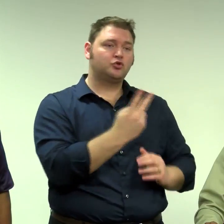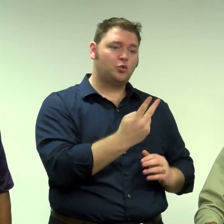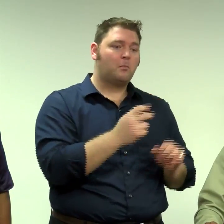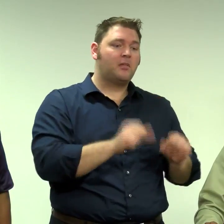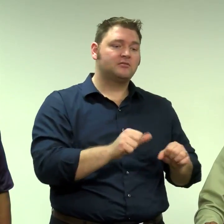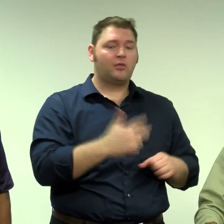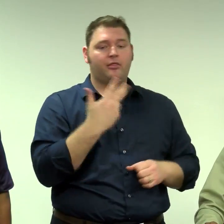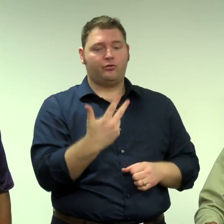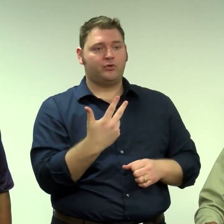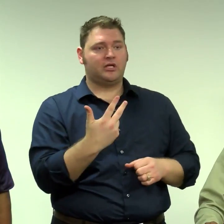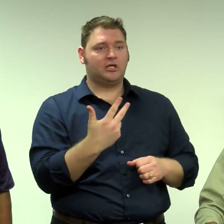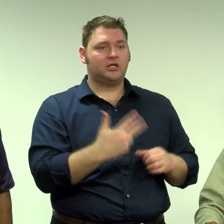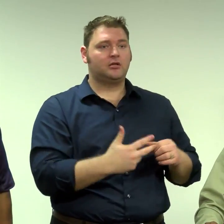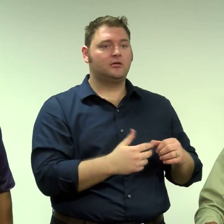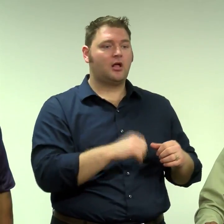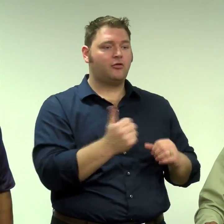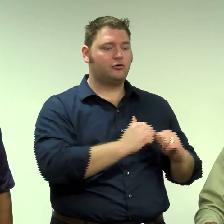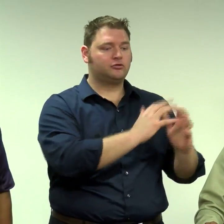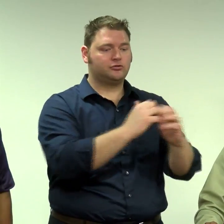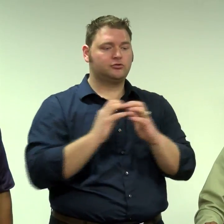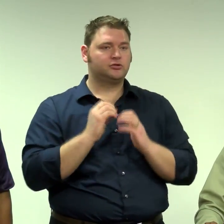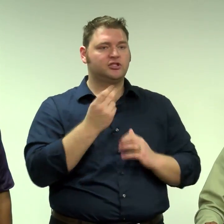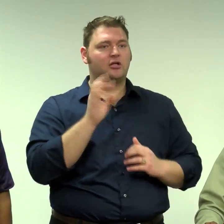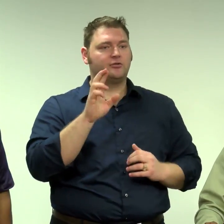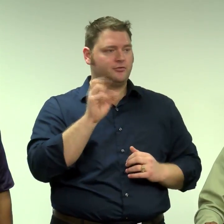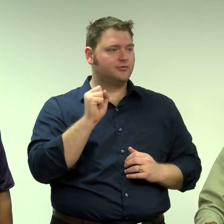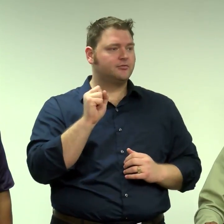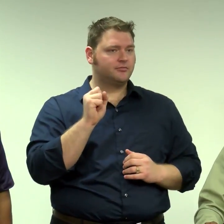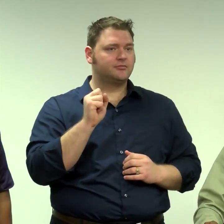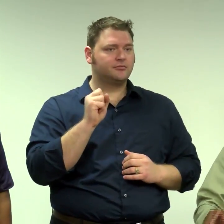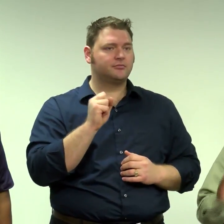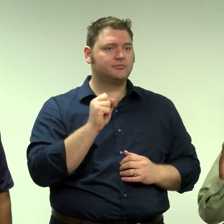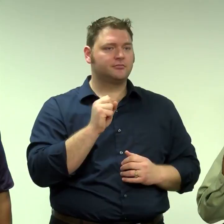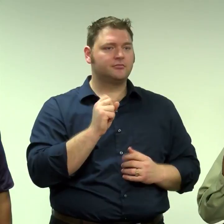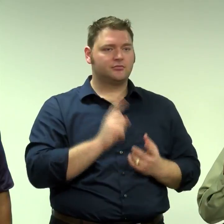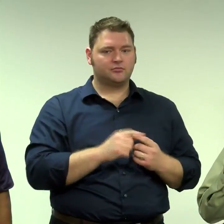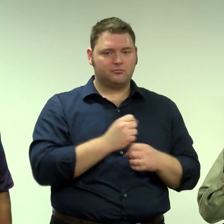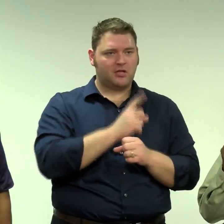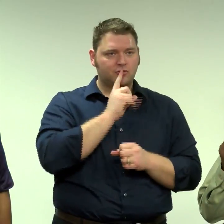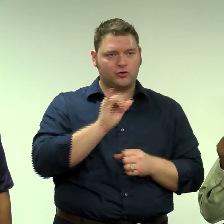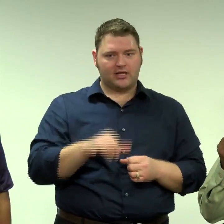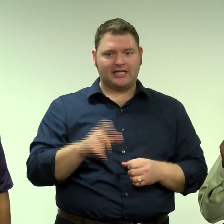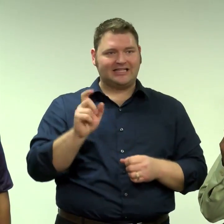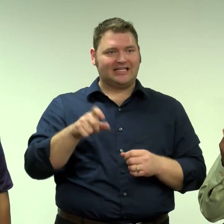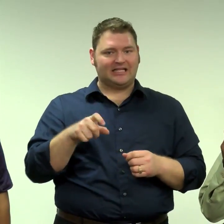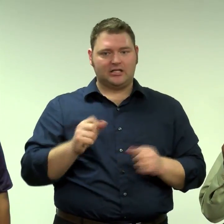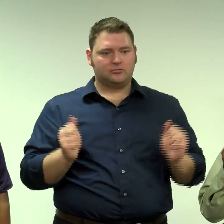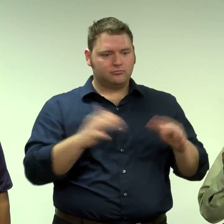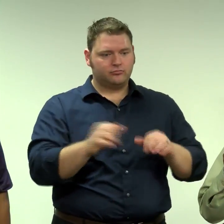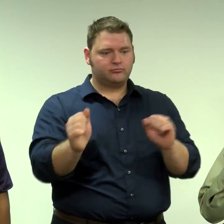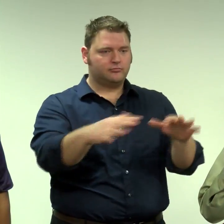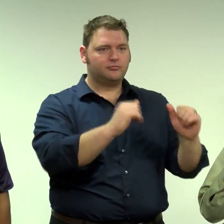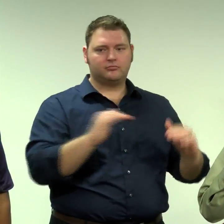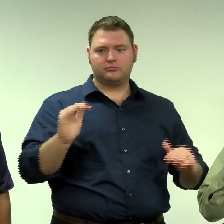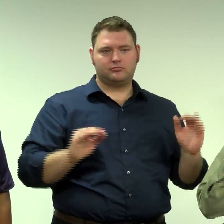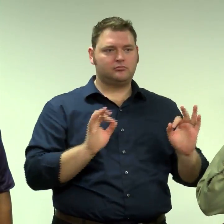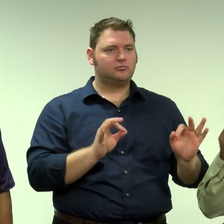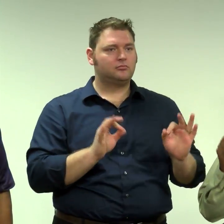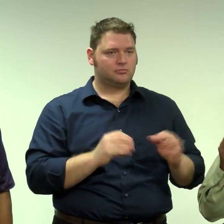3 additional shelters to accommodate the need, because in certain areas, for example, are ordered to